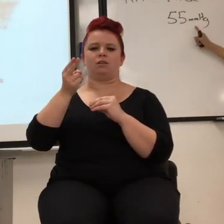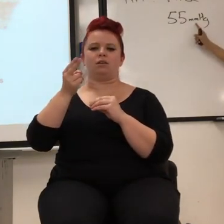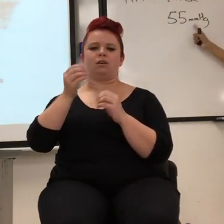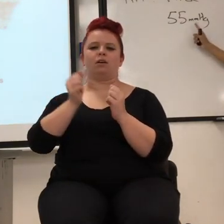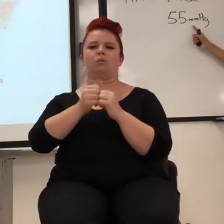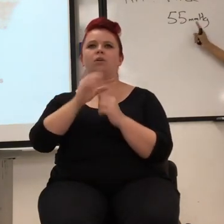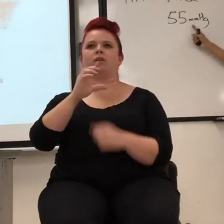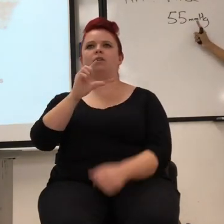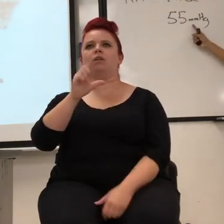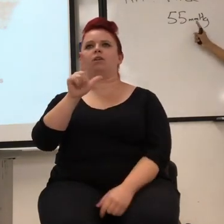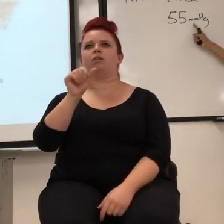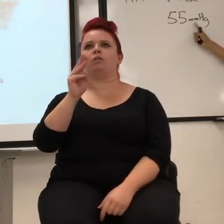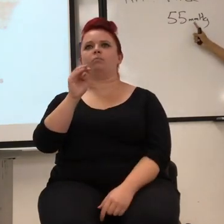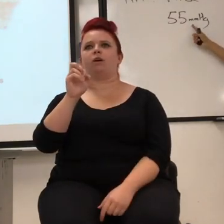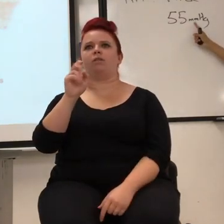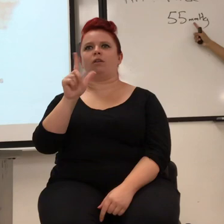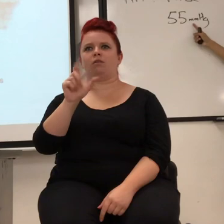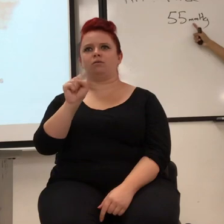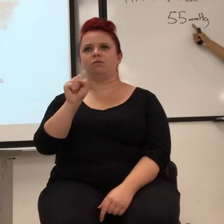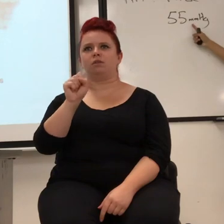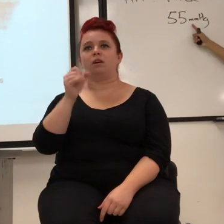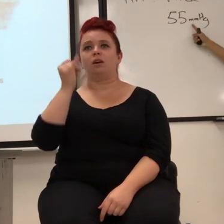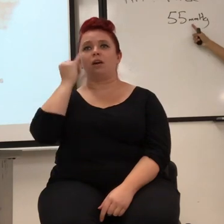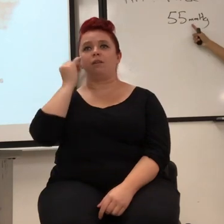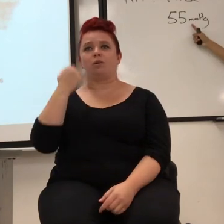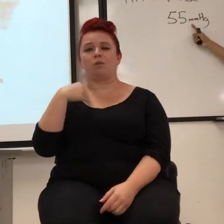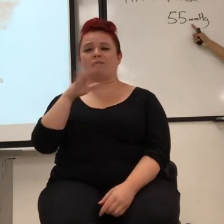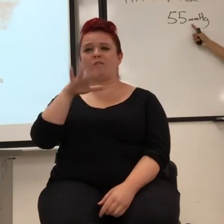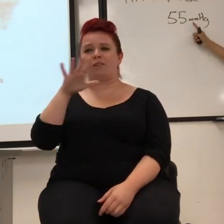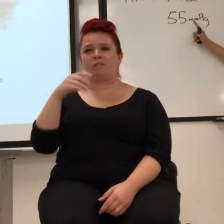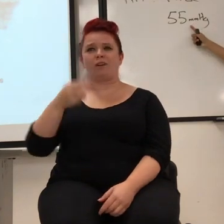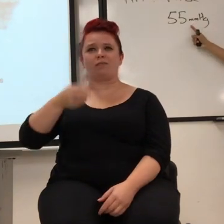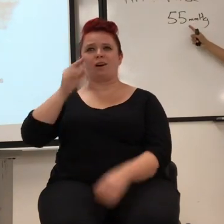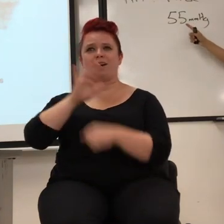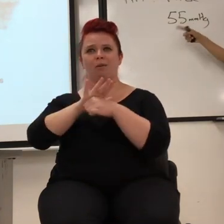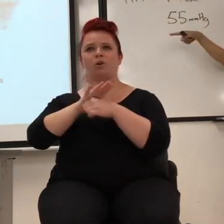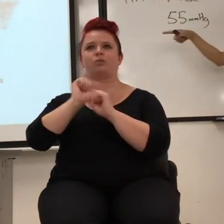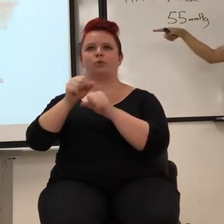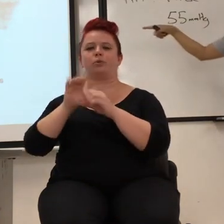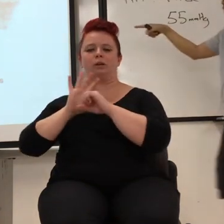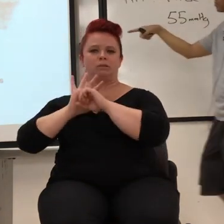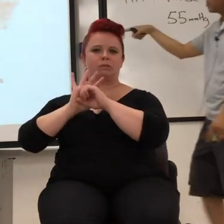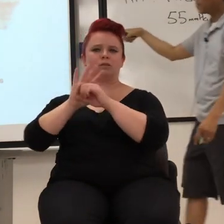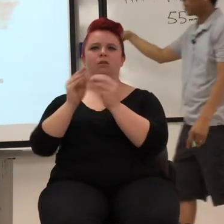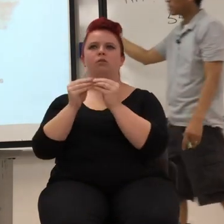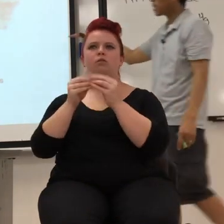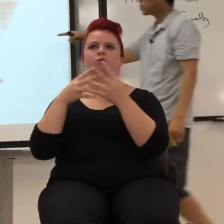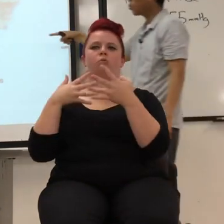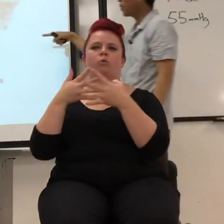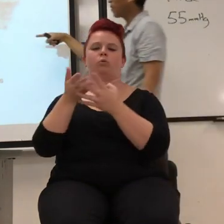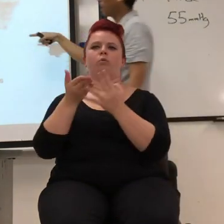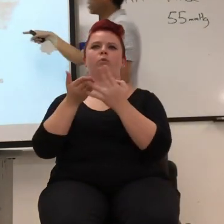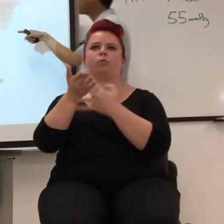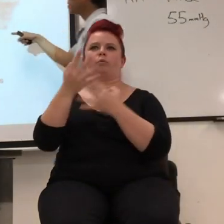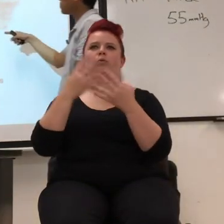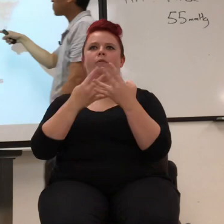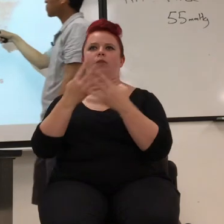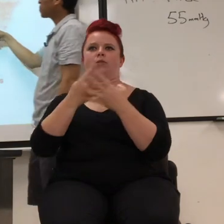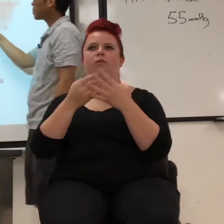glomerulus. That's a good thing. You get more of that, you'll be able to push more through. And it's good because you have to overcome two things, not just one